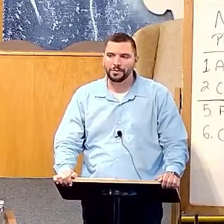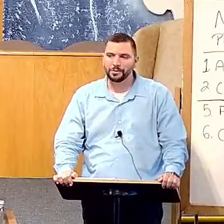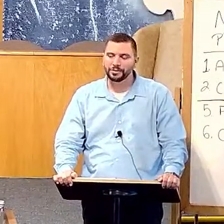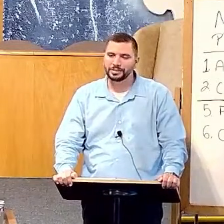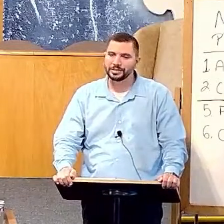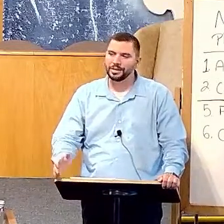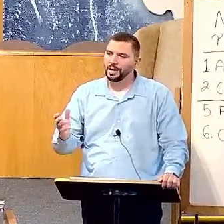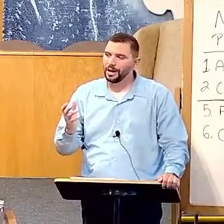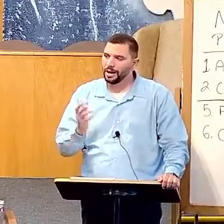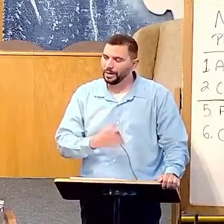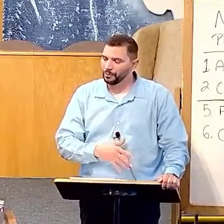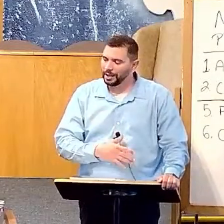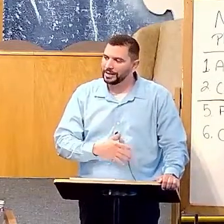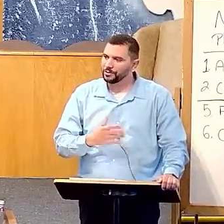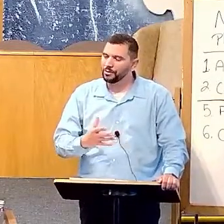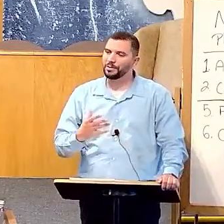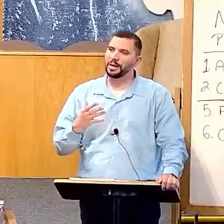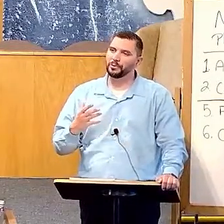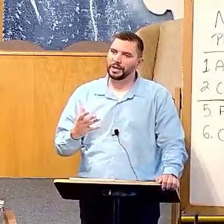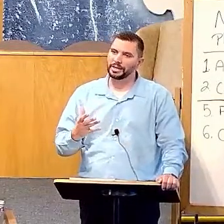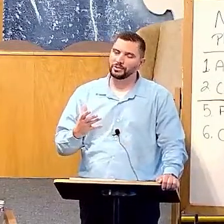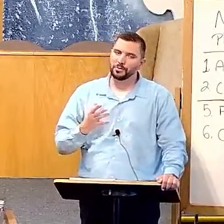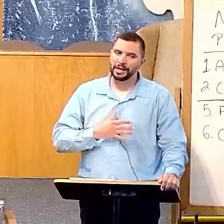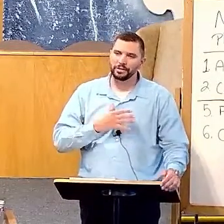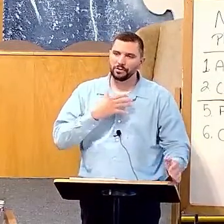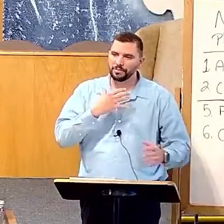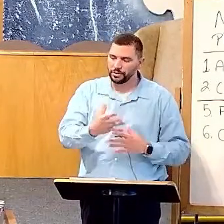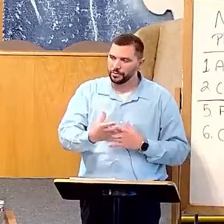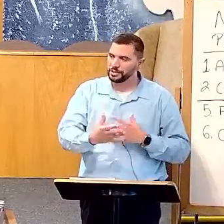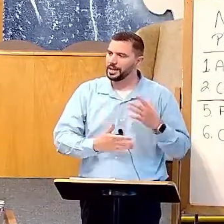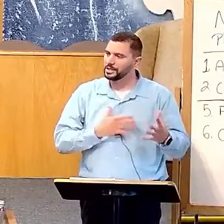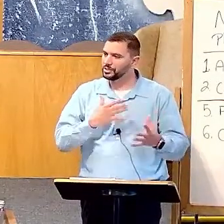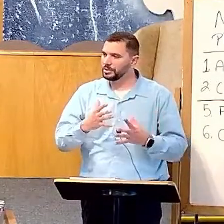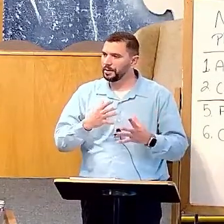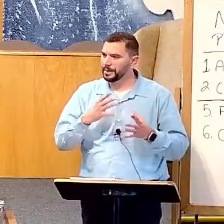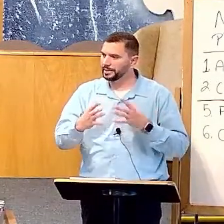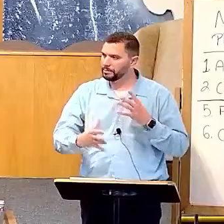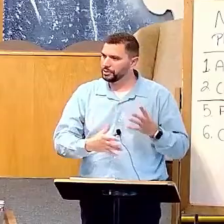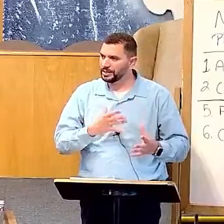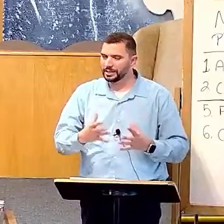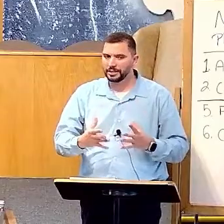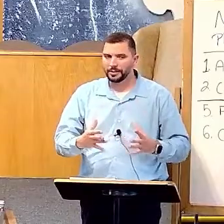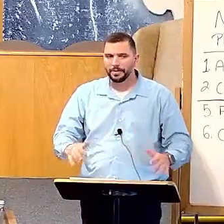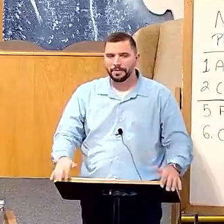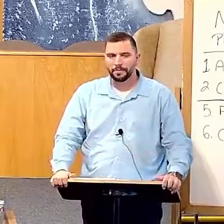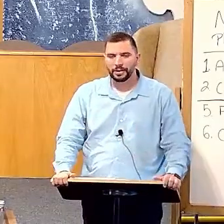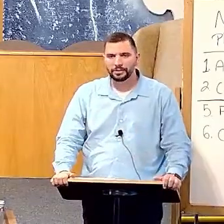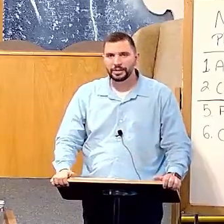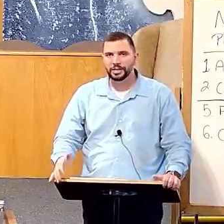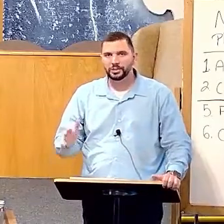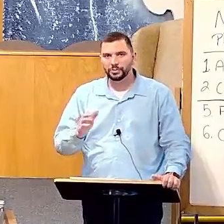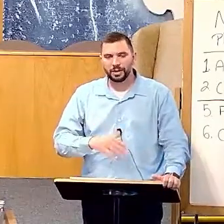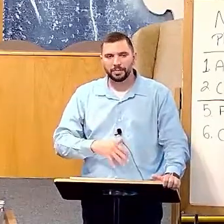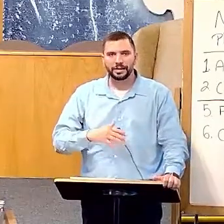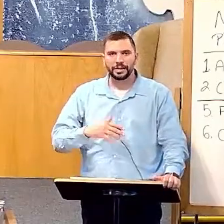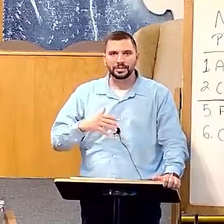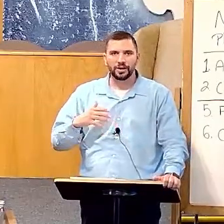things. Normally I would like to go back and review and test and make them stick, but because we're not meeting as often